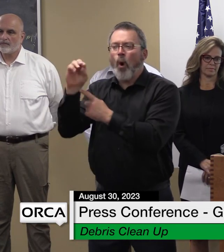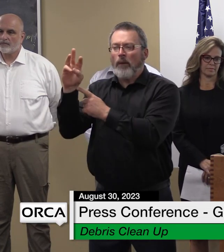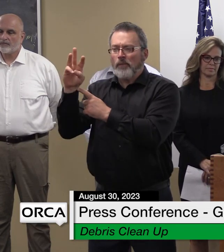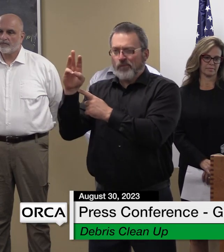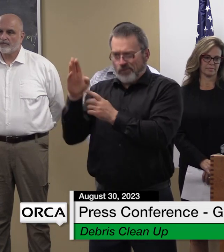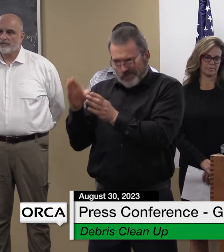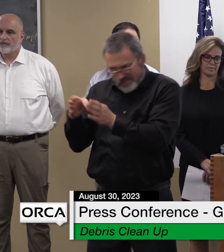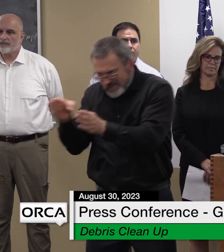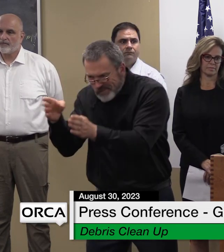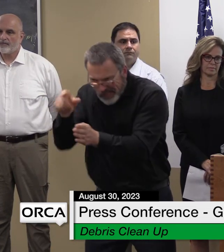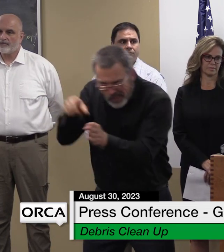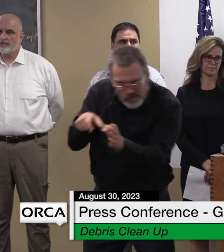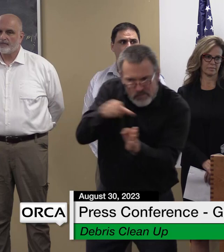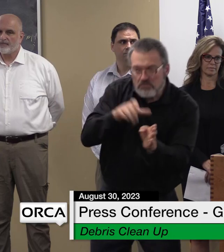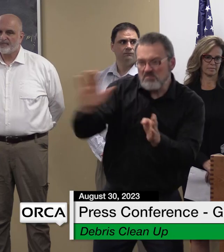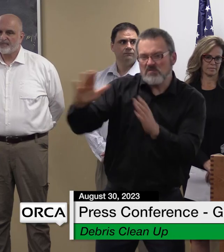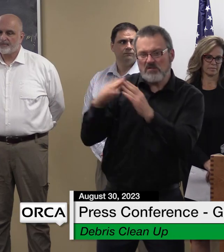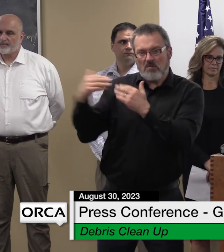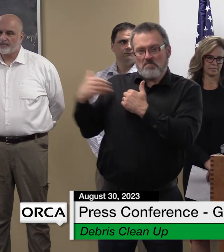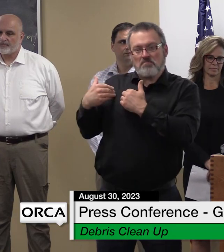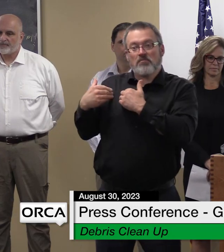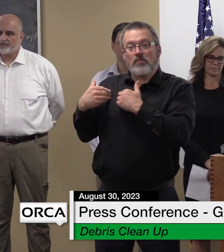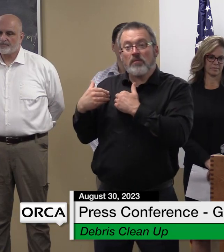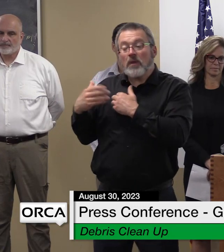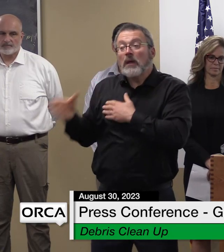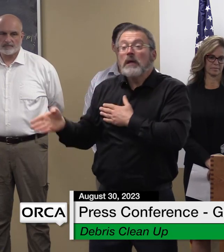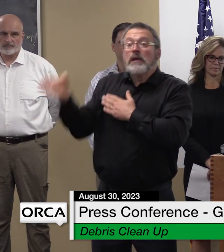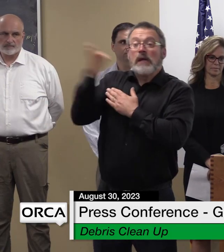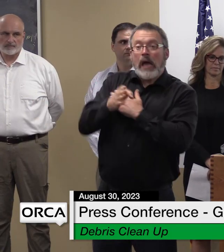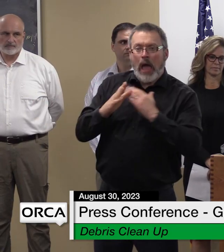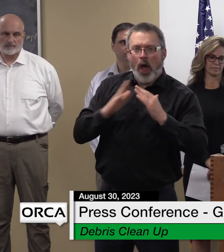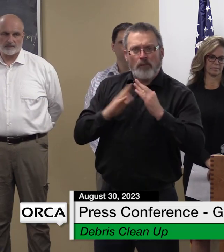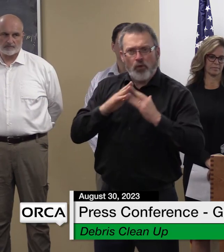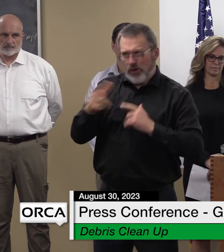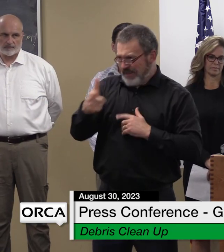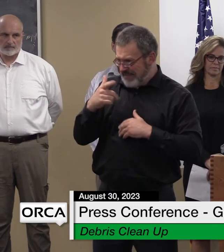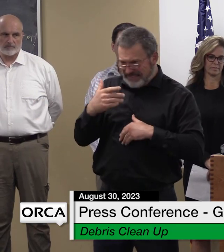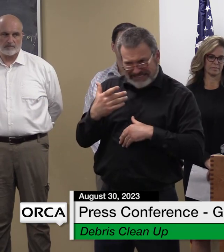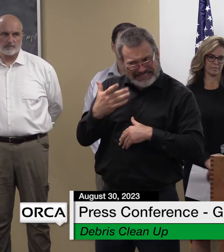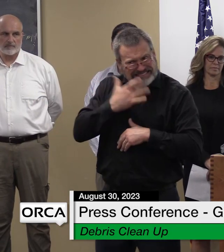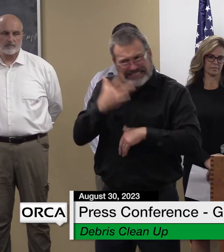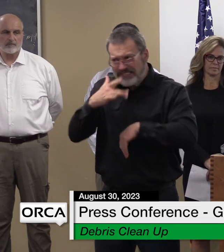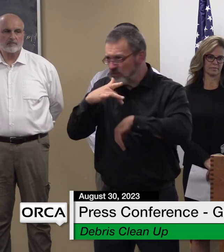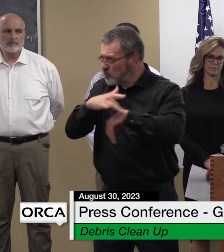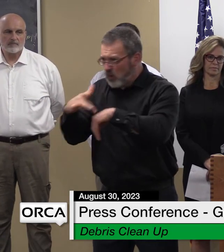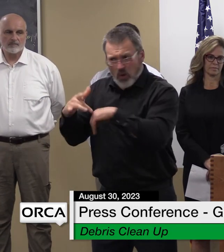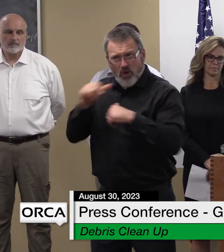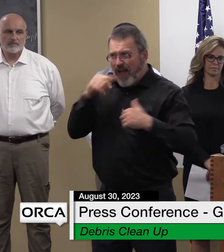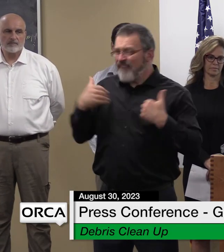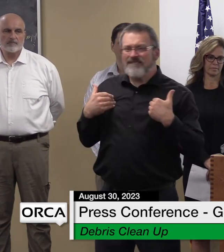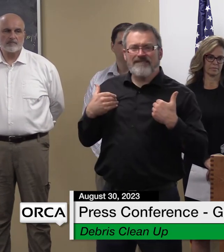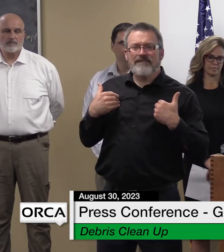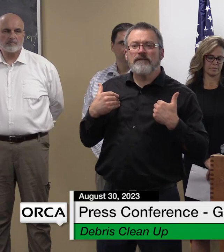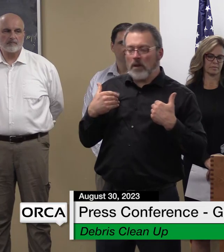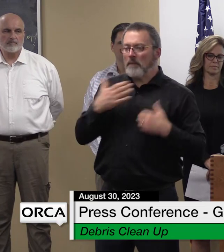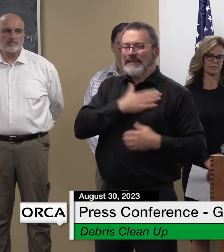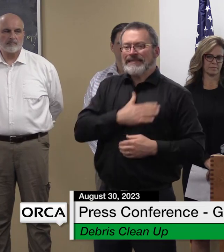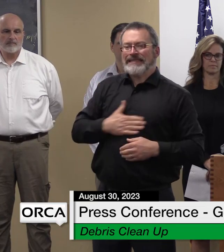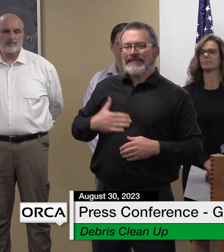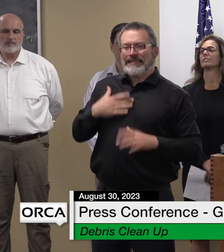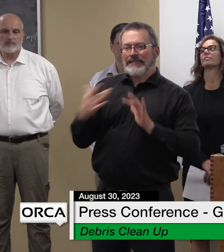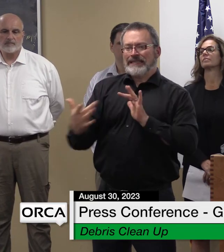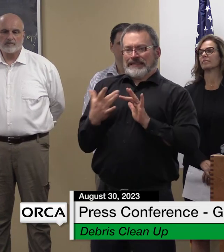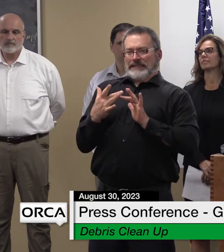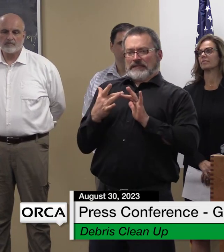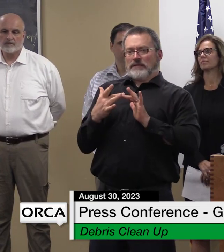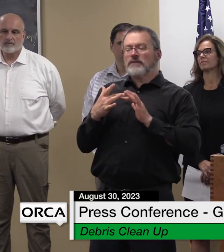Those communities that lack sufficient resources to collect this debris should contact Vermont Emergency Management to